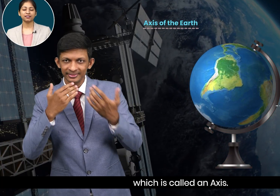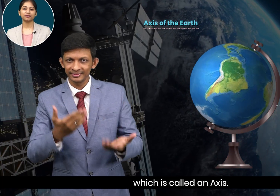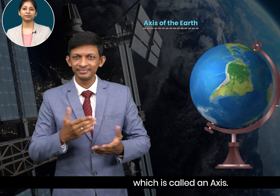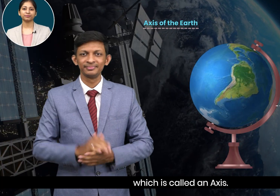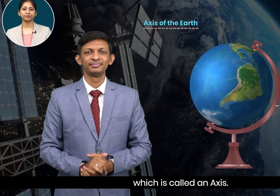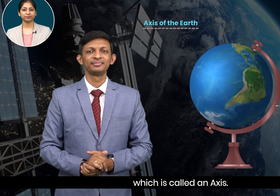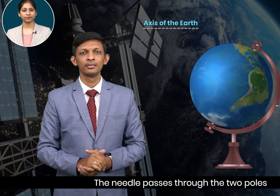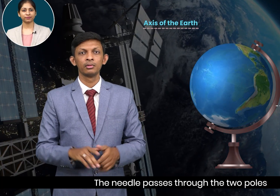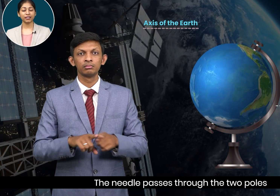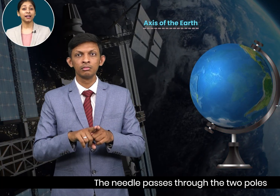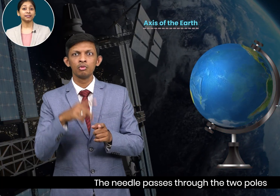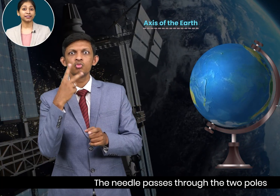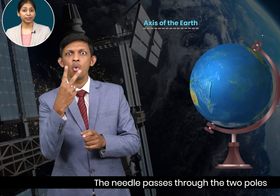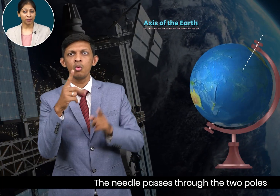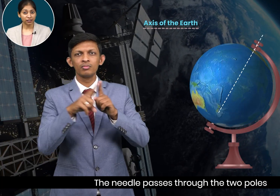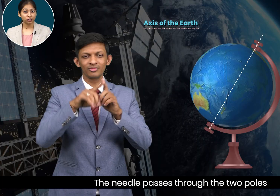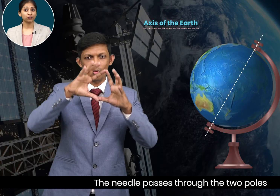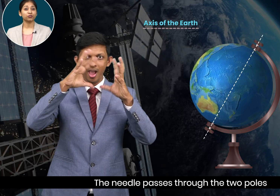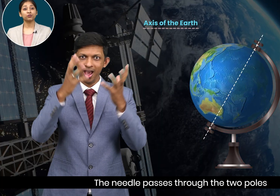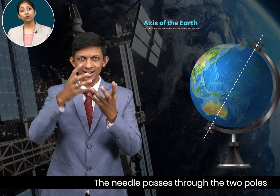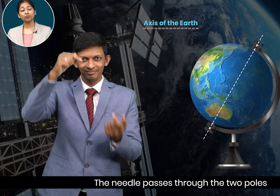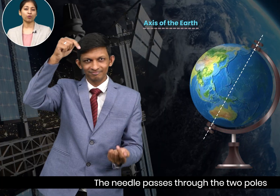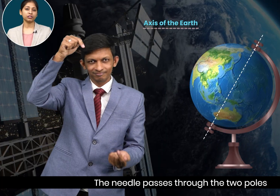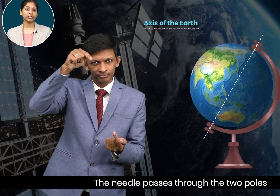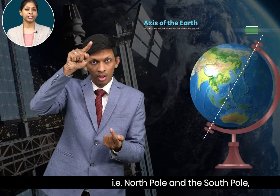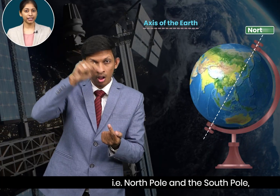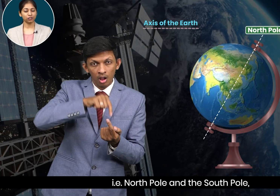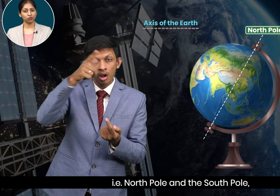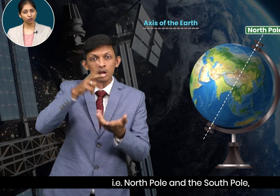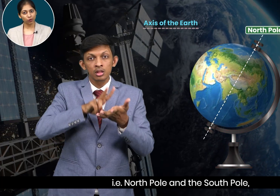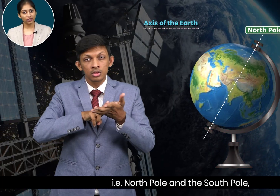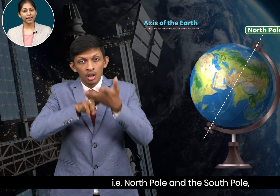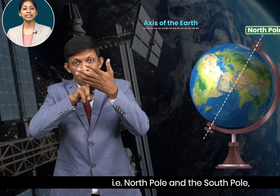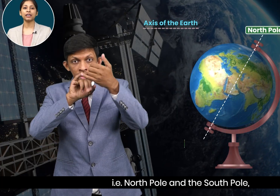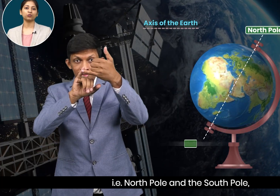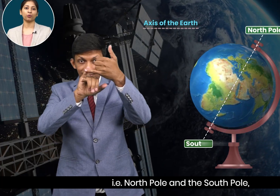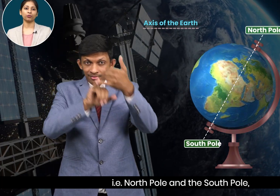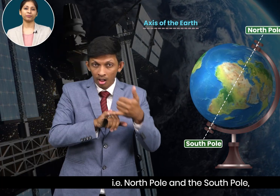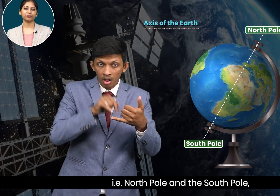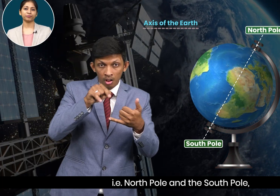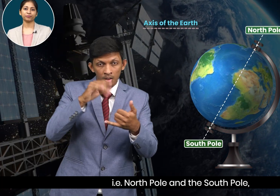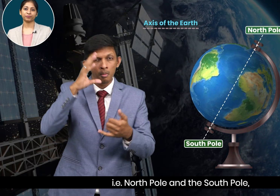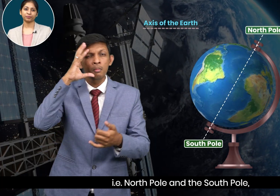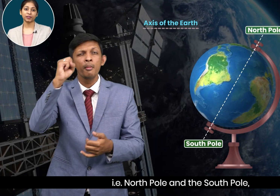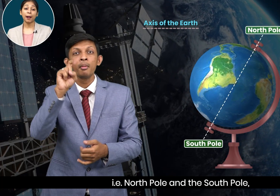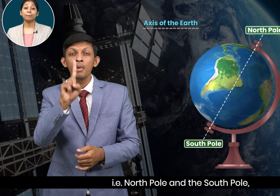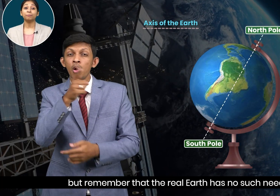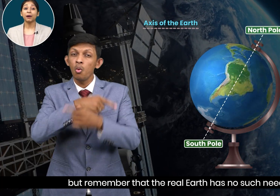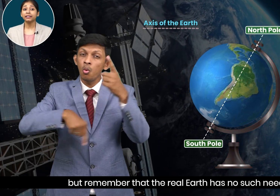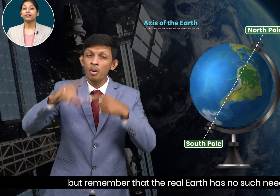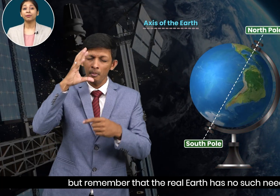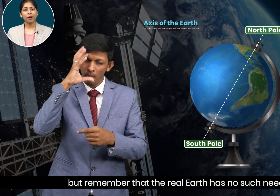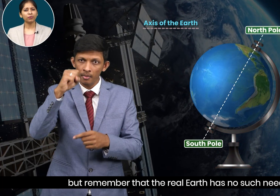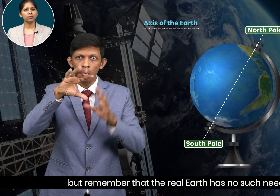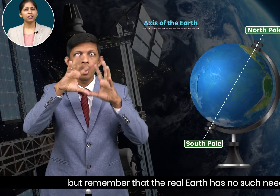axis. The needle passes through the two poles, that is North Pole and the South Pole.